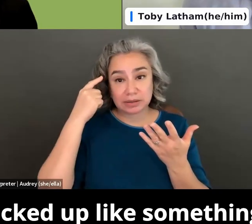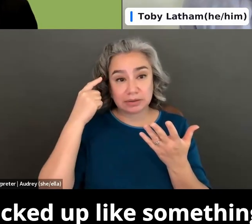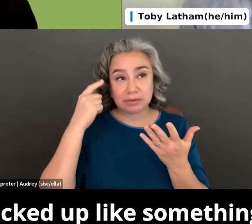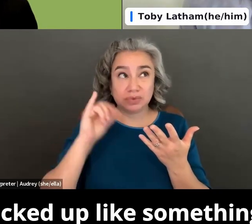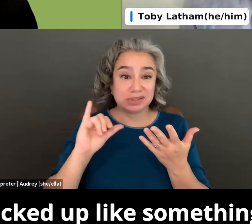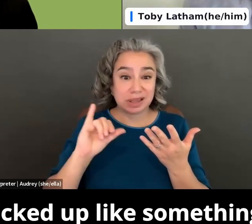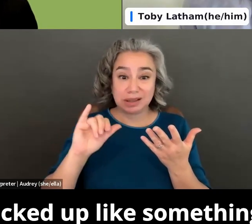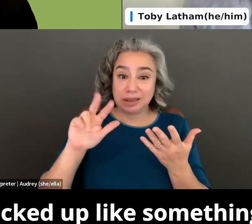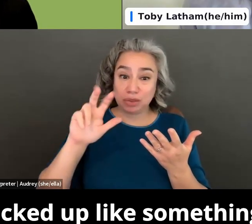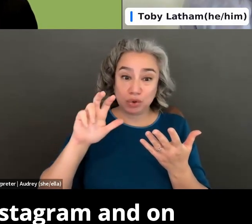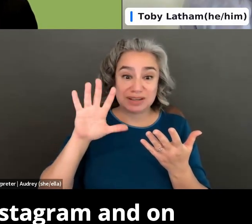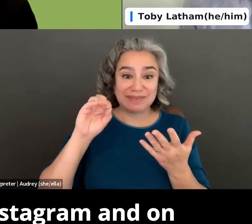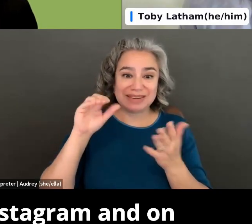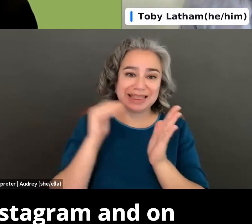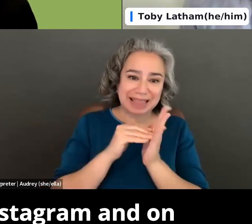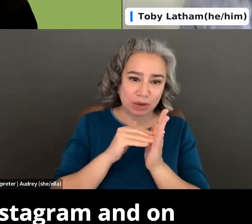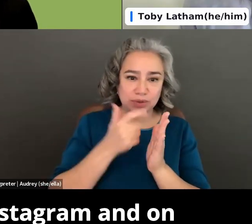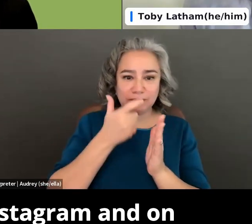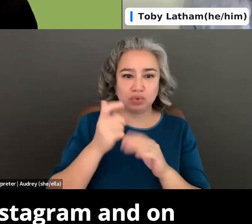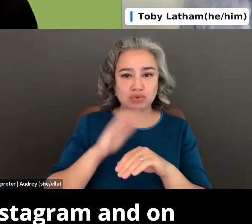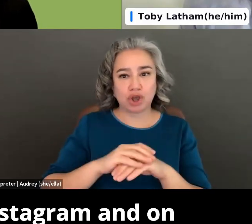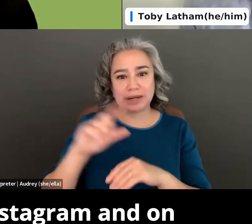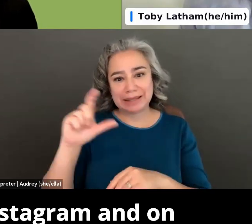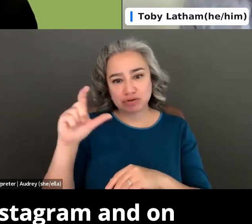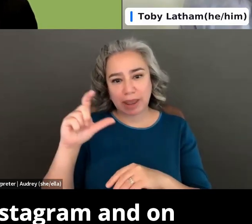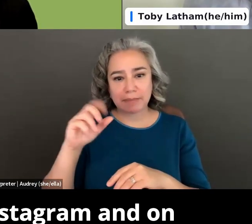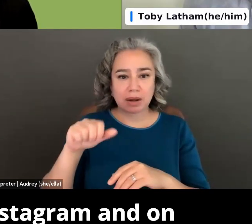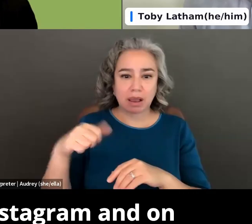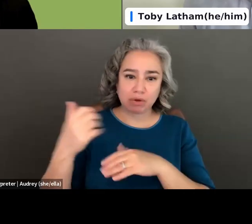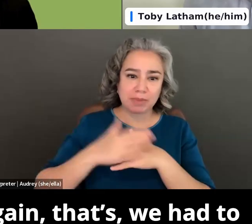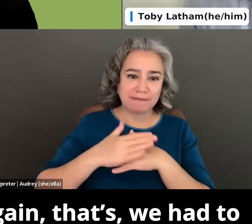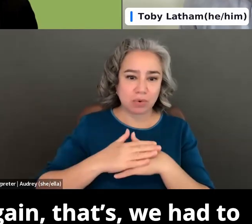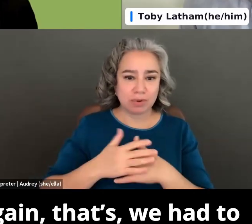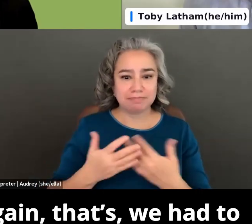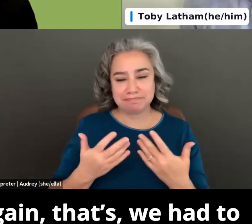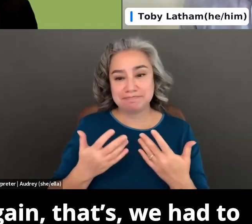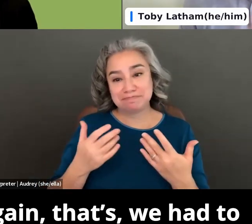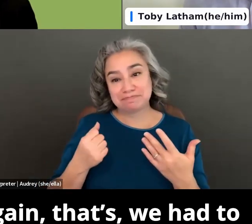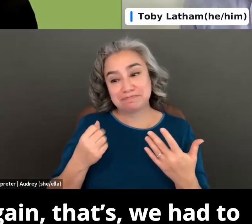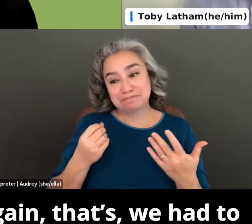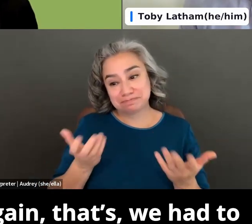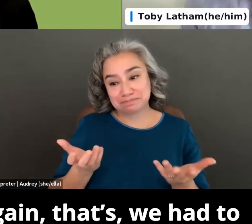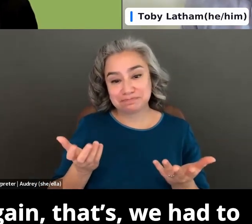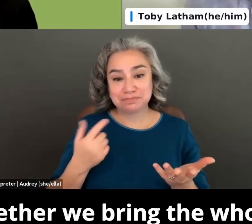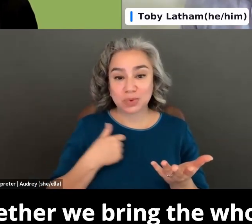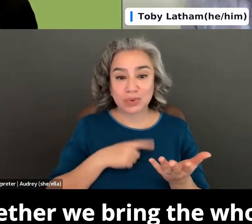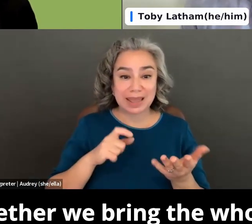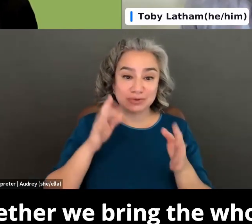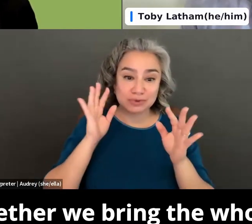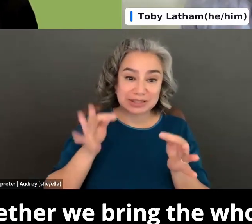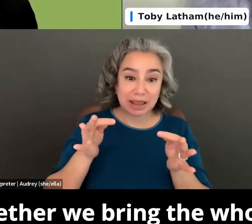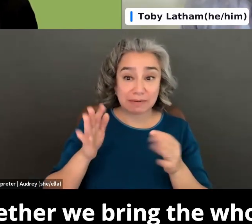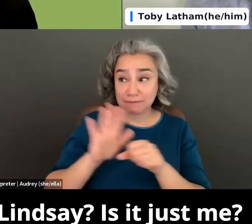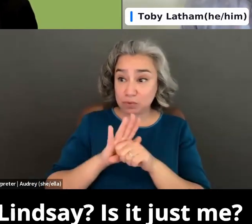like 350,000 views on Instagram and on other platforms. But again, we had to make this decision about whether we